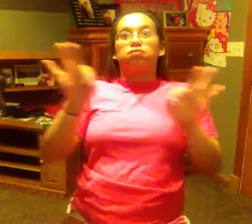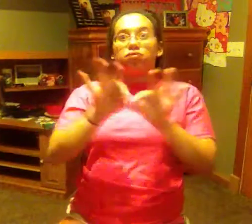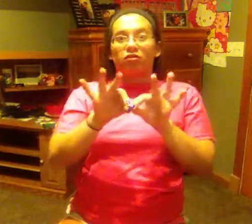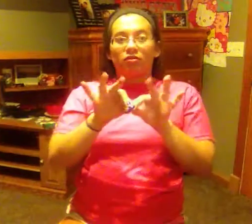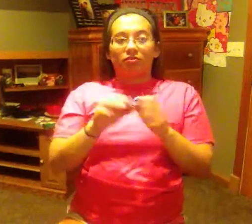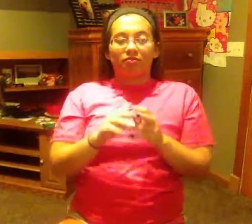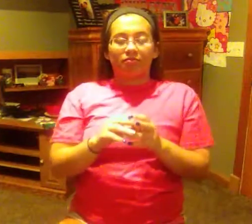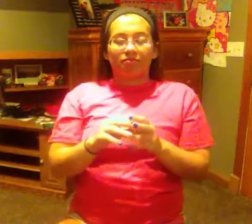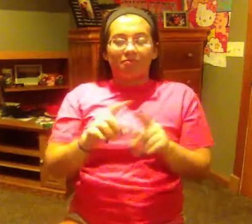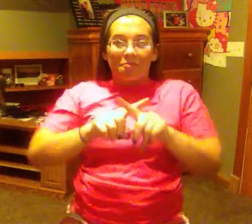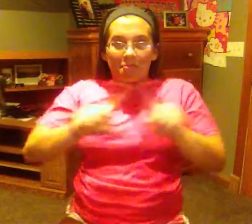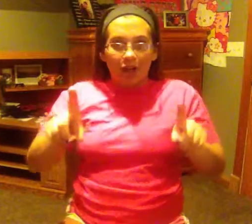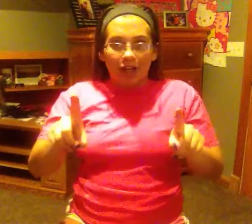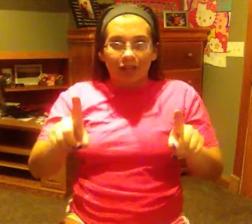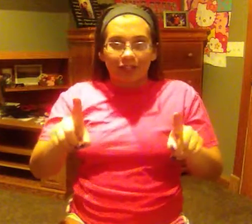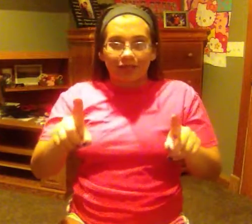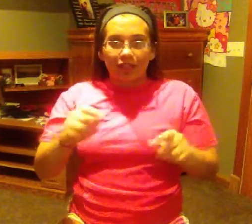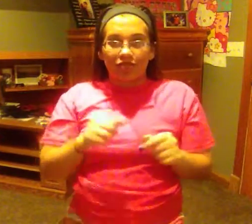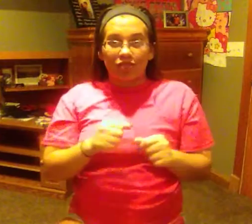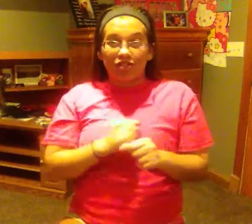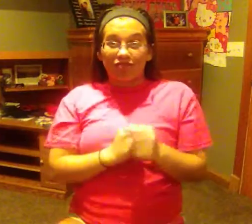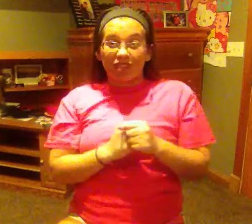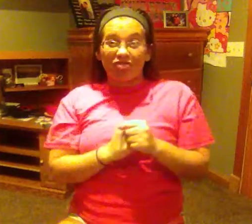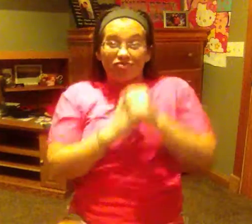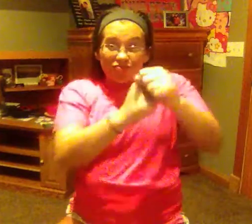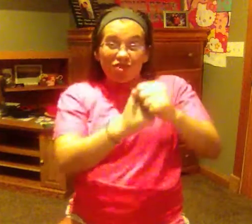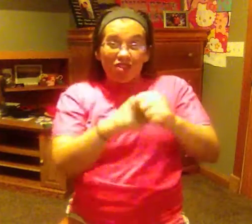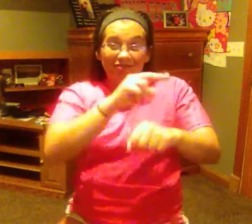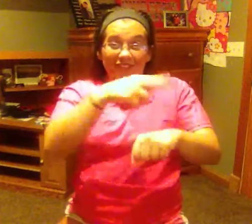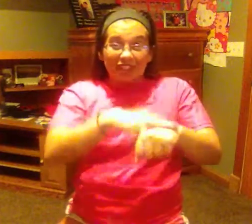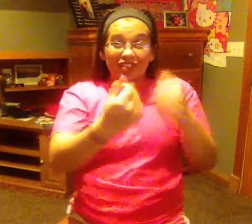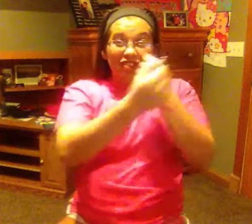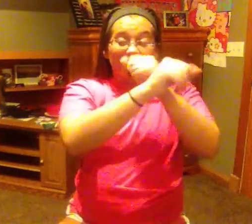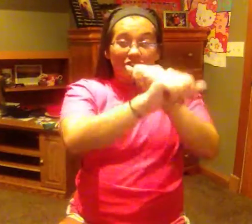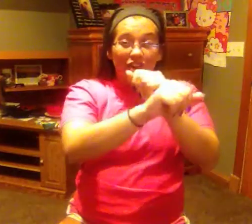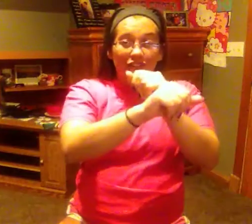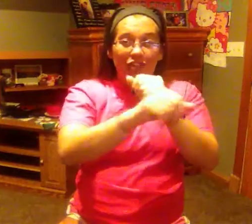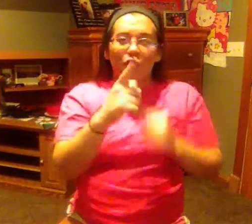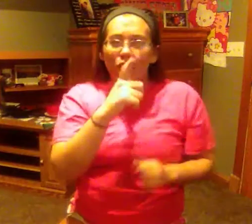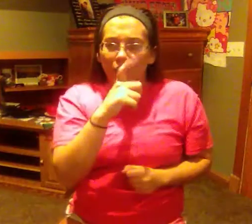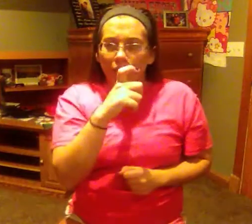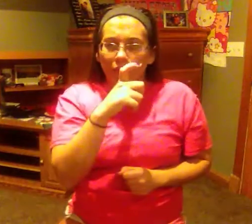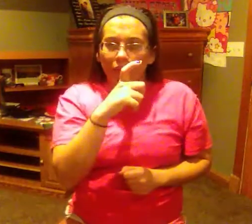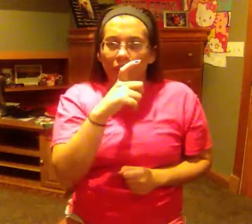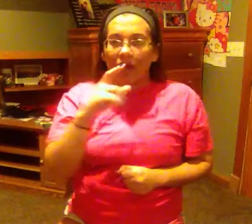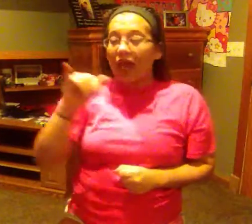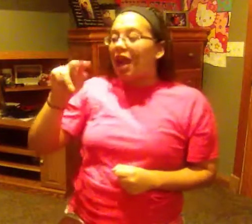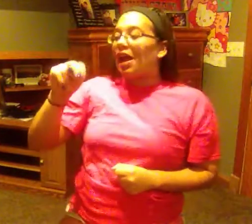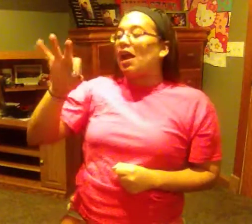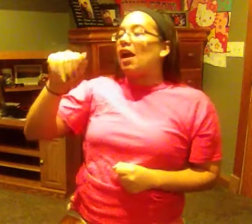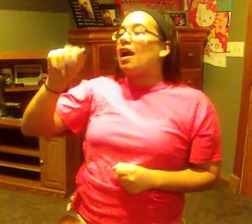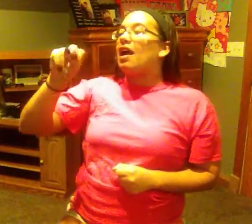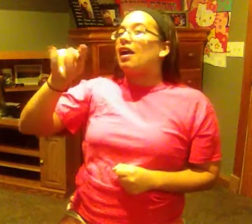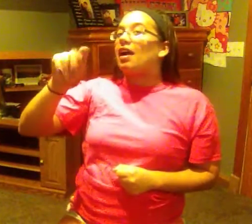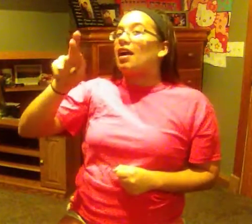soldier leading the way. The infantry is what the military is all about, helping you become a soldier with the skills to defend your